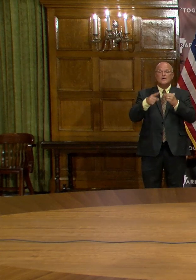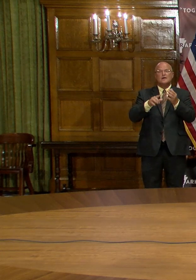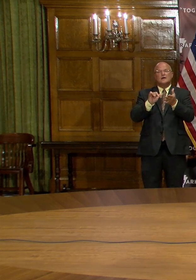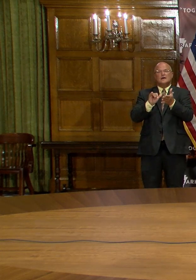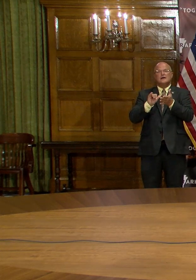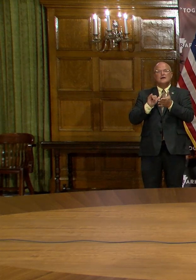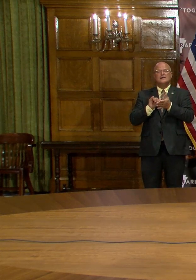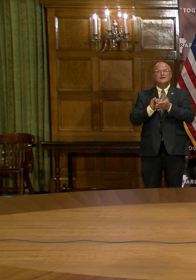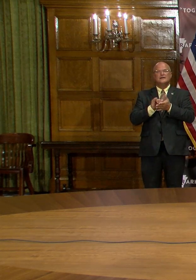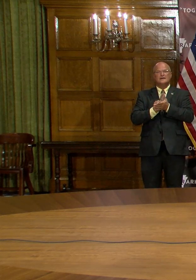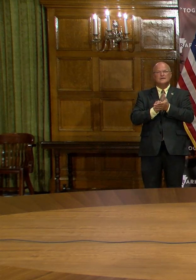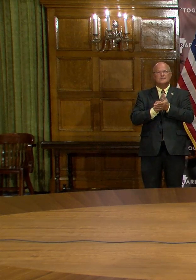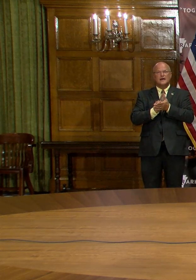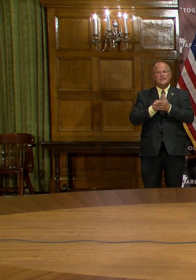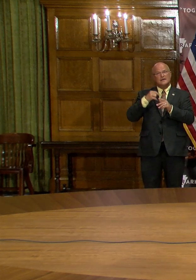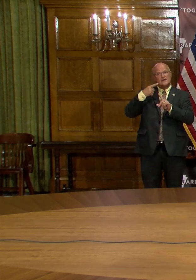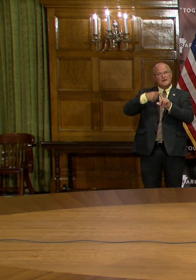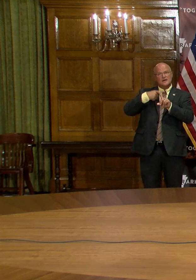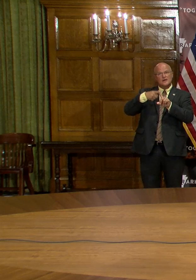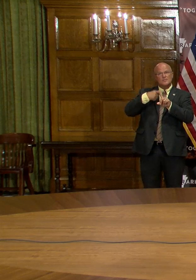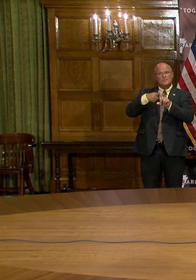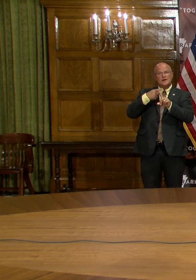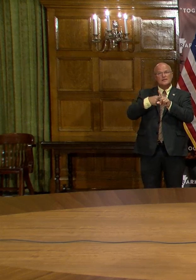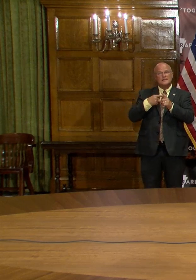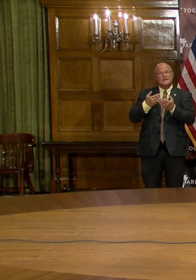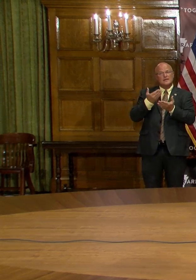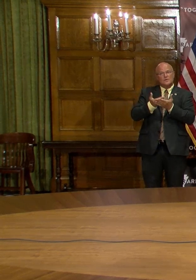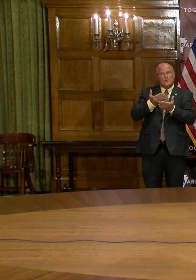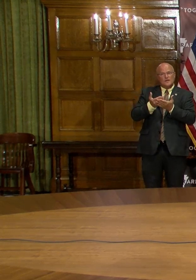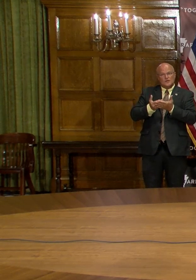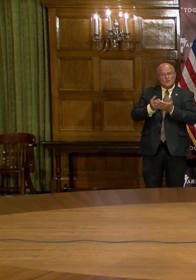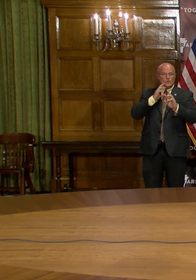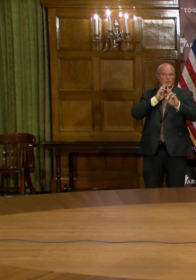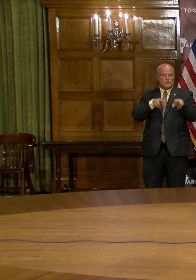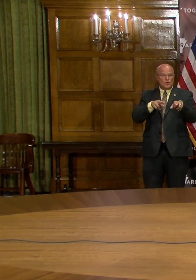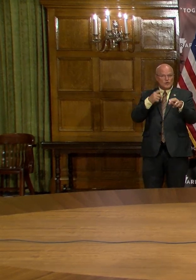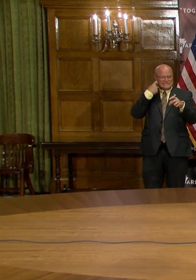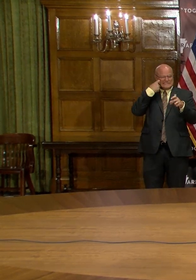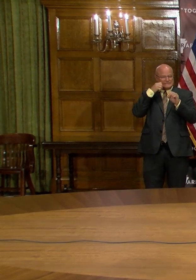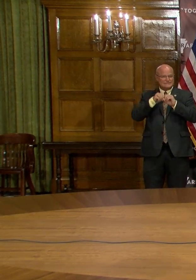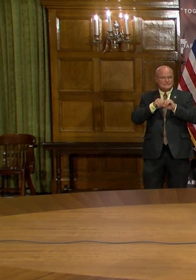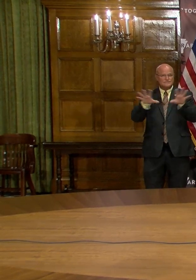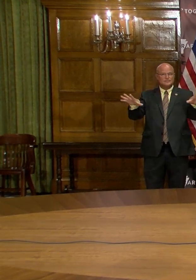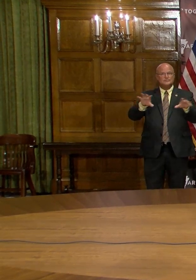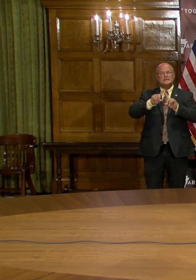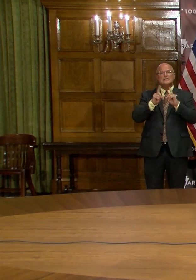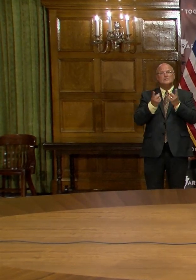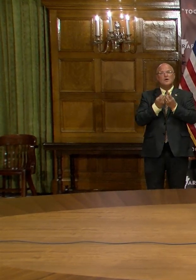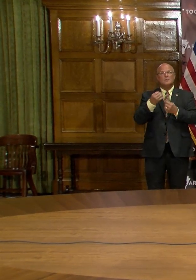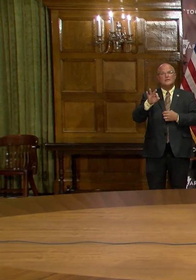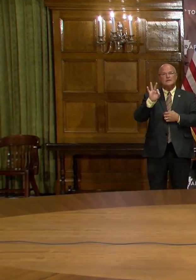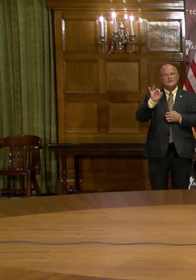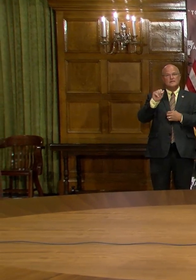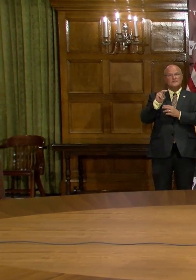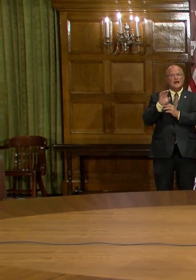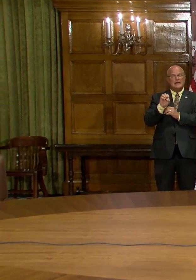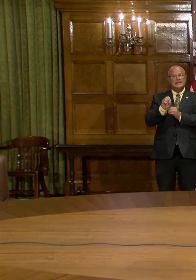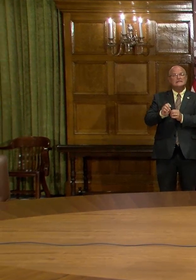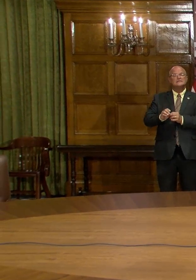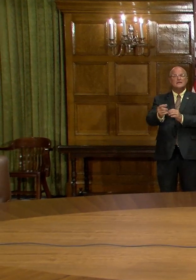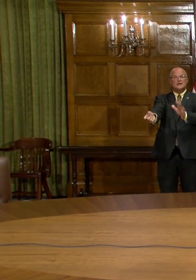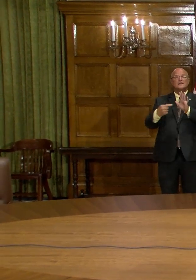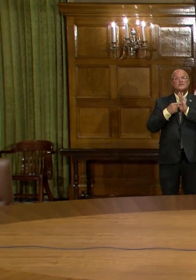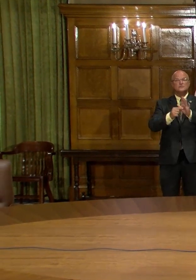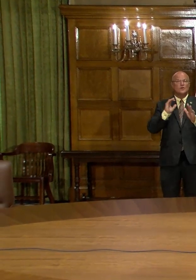the monthly revenue report that was just issued by the Department of Finance, which showed